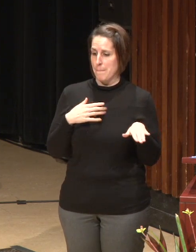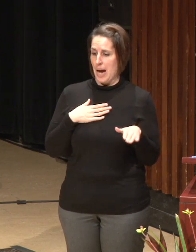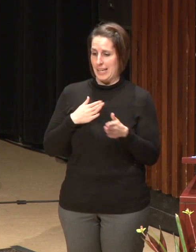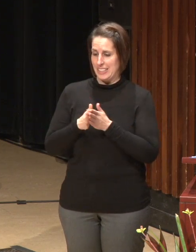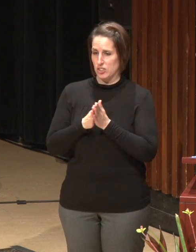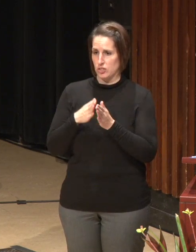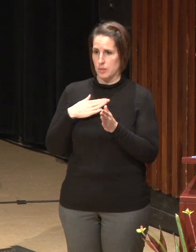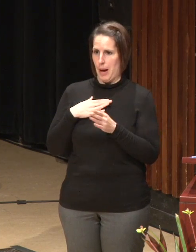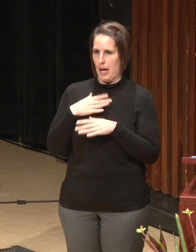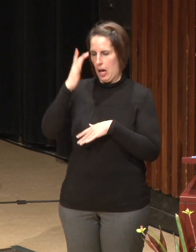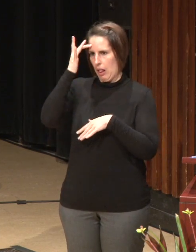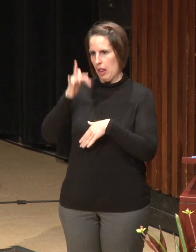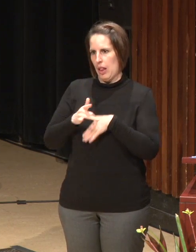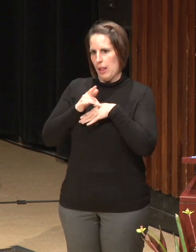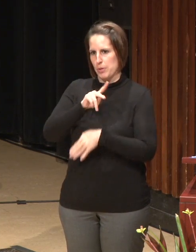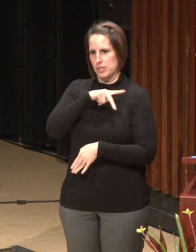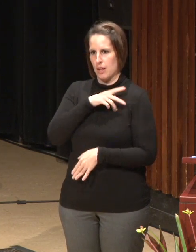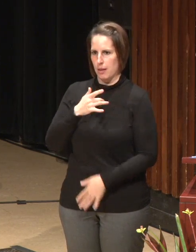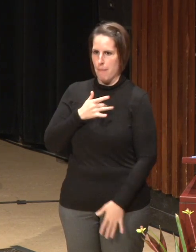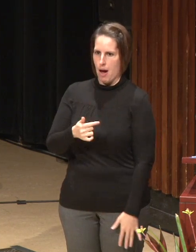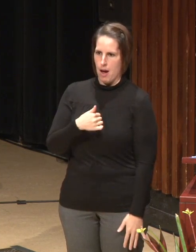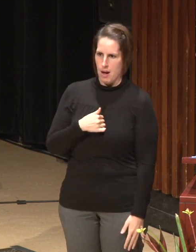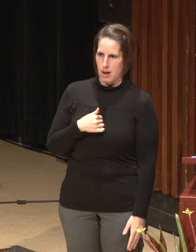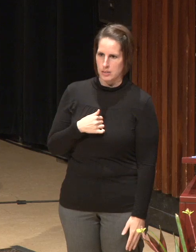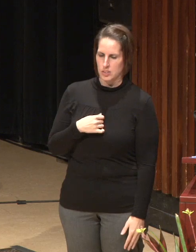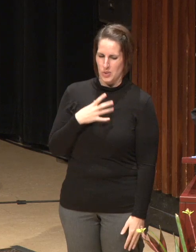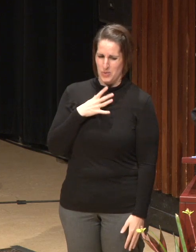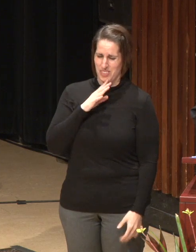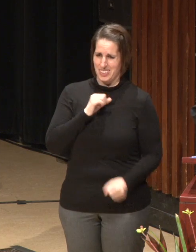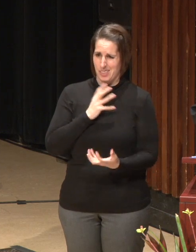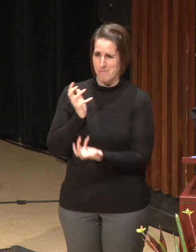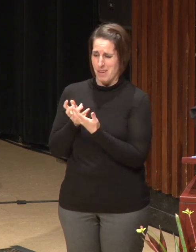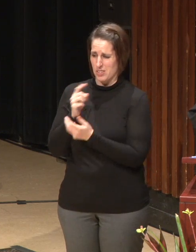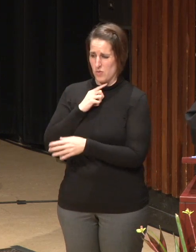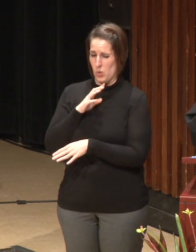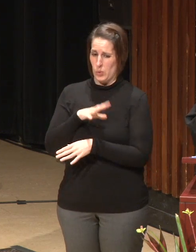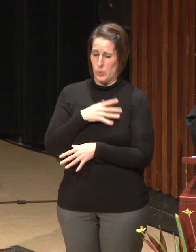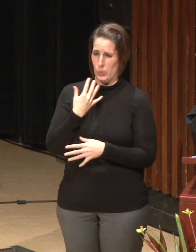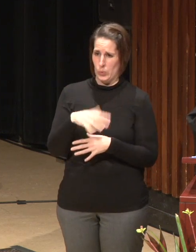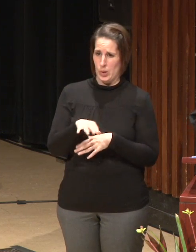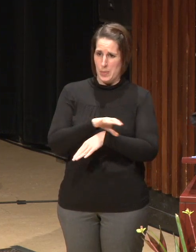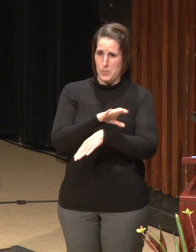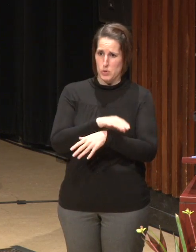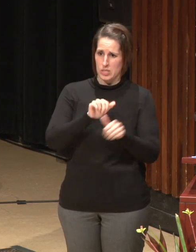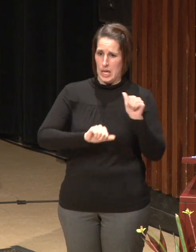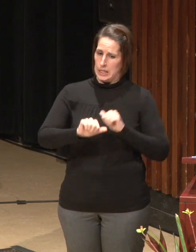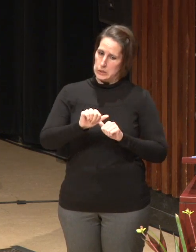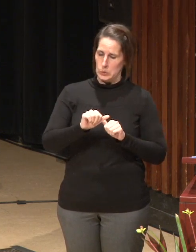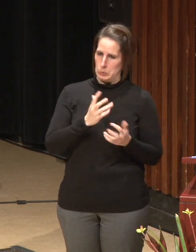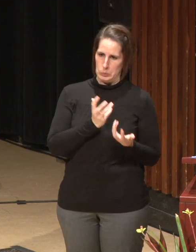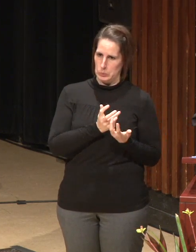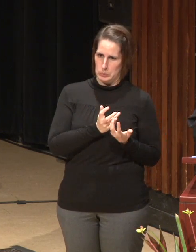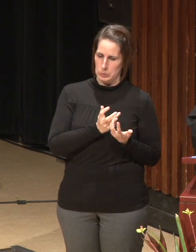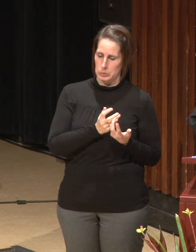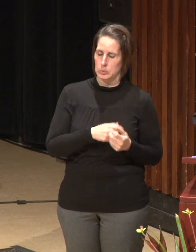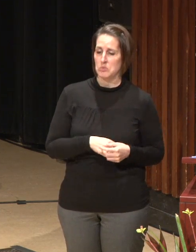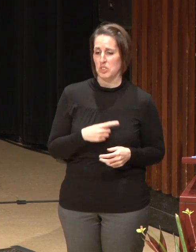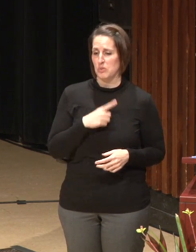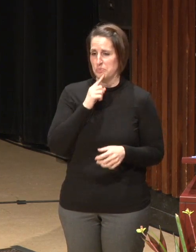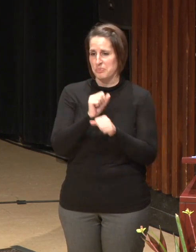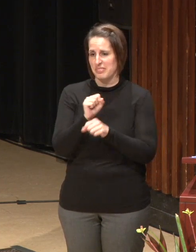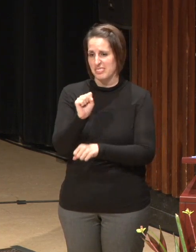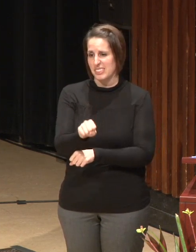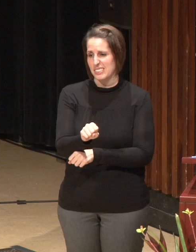type of obsessive personality would fare in a particularly rigorous computer science curriculum. And it turns out I was